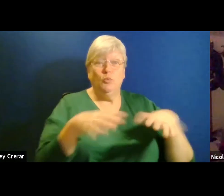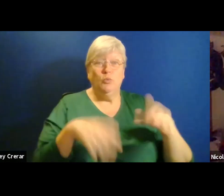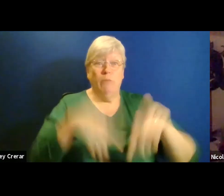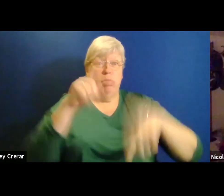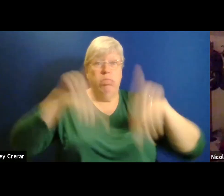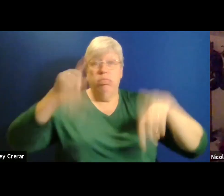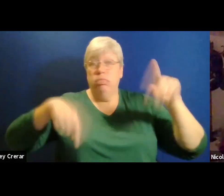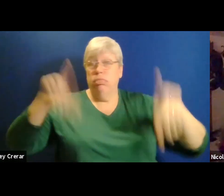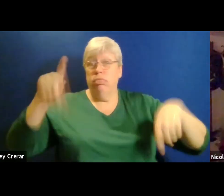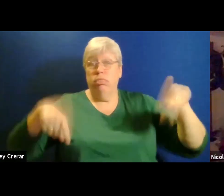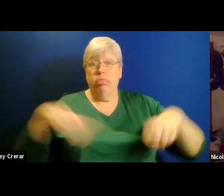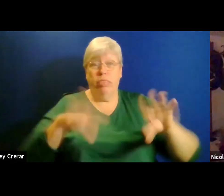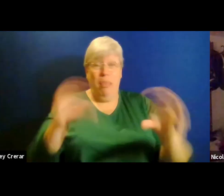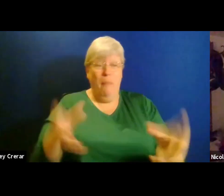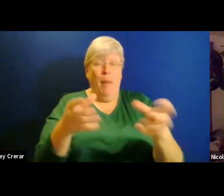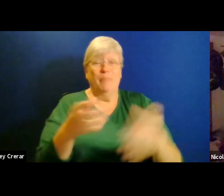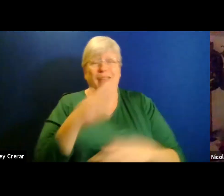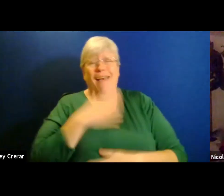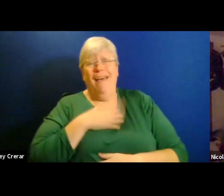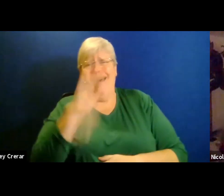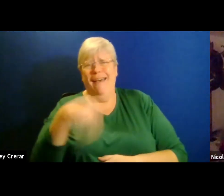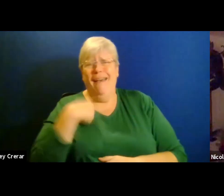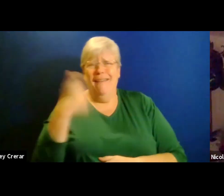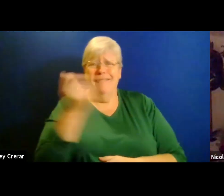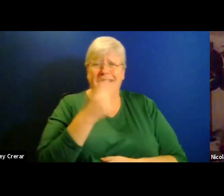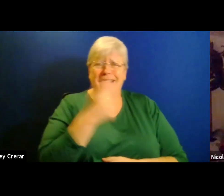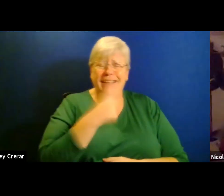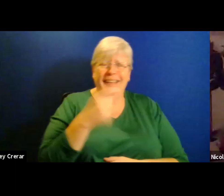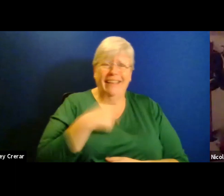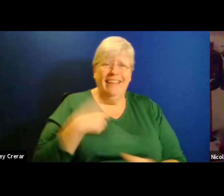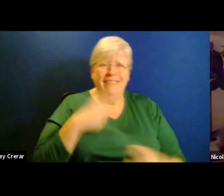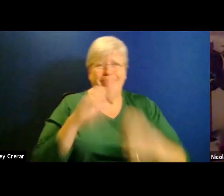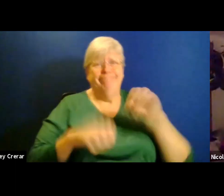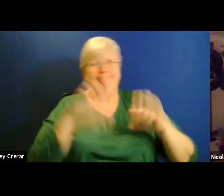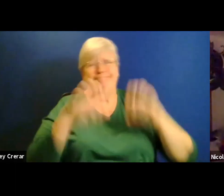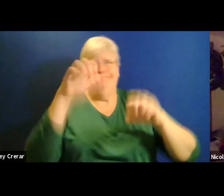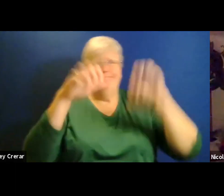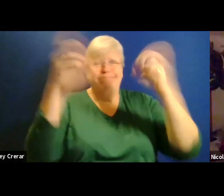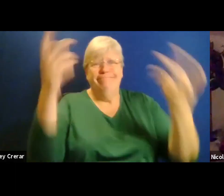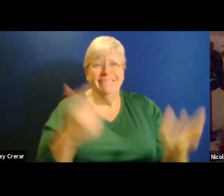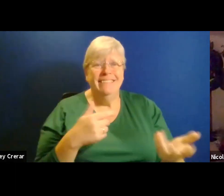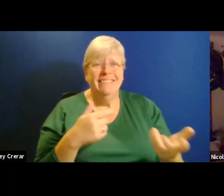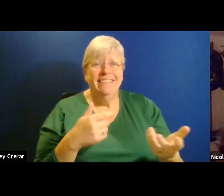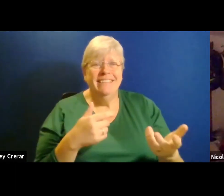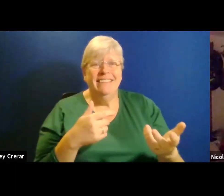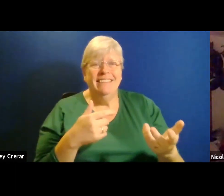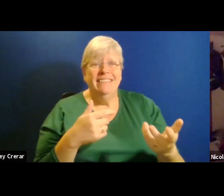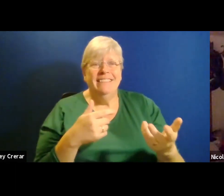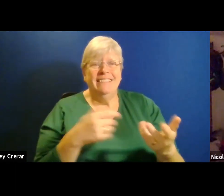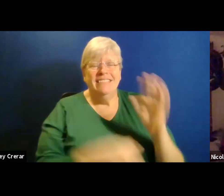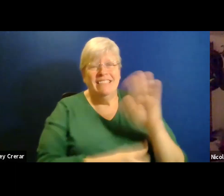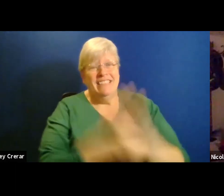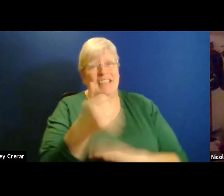oh, doubt. Scaling the mighty stairway in rip pearl jimmies. The skilfie afore